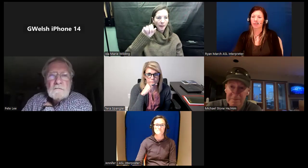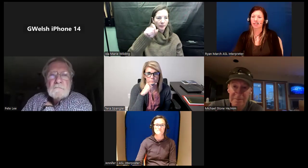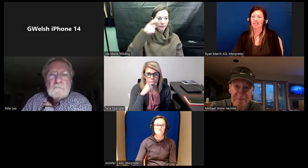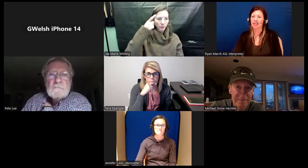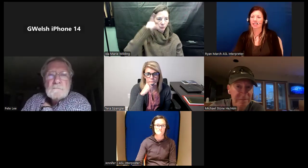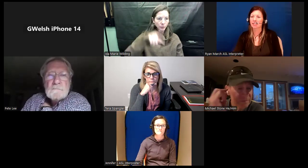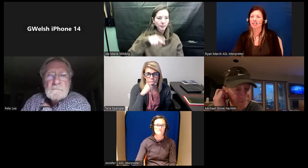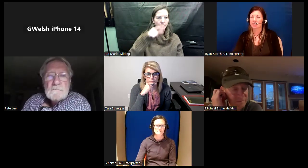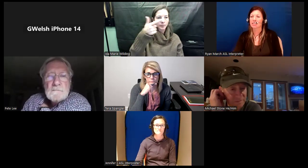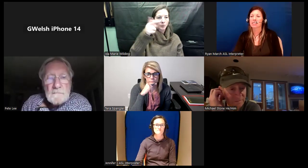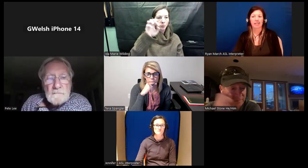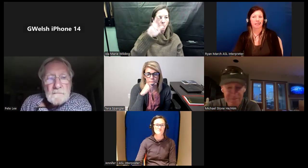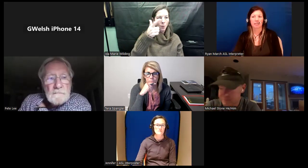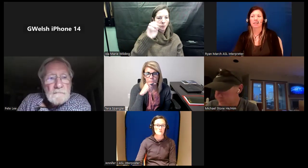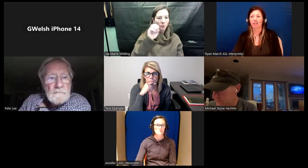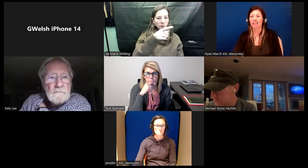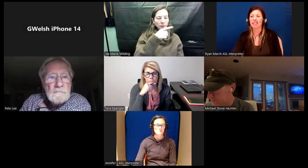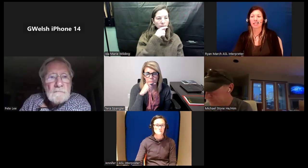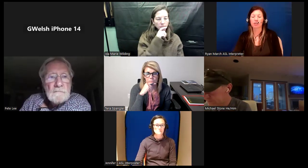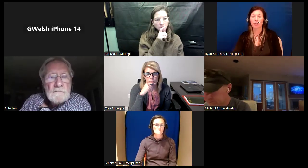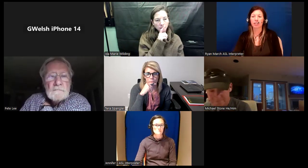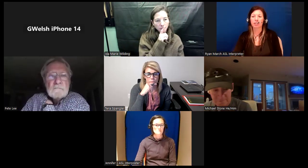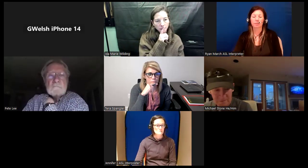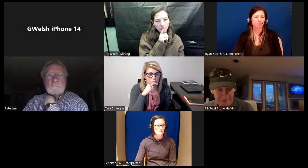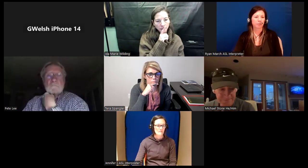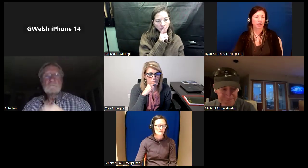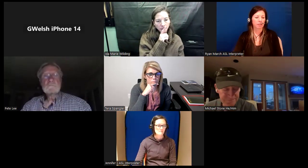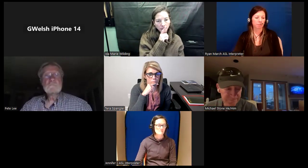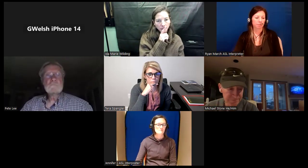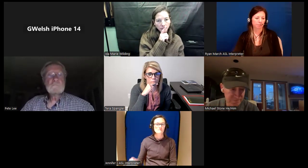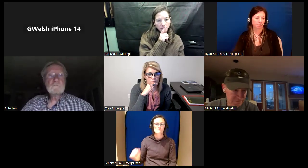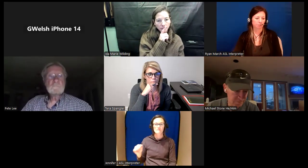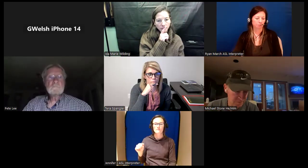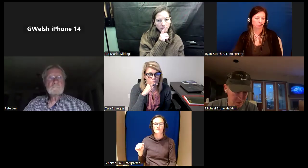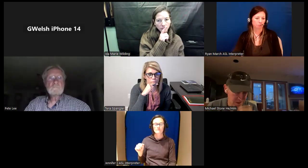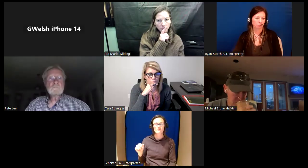Yep, this is Ida. Yes, agreed. Yes, George, go ahead.